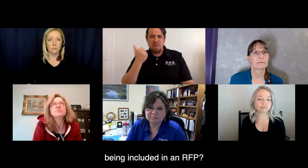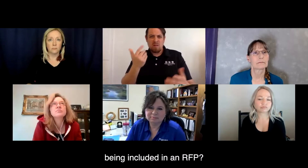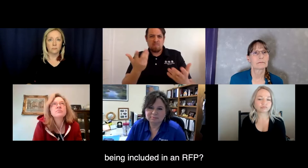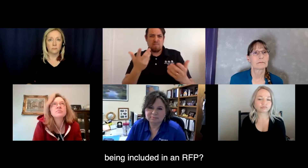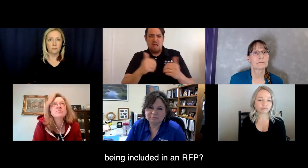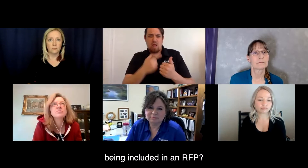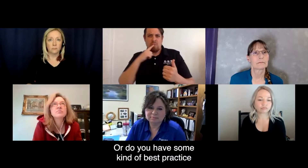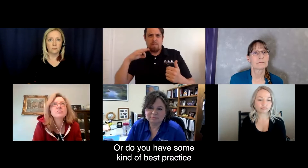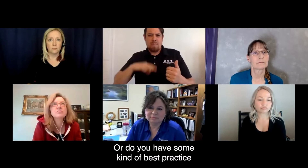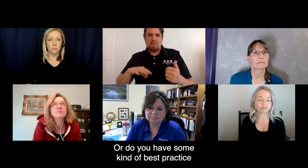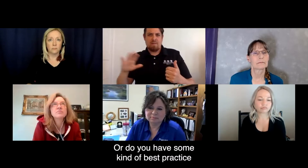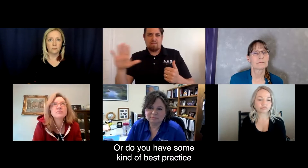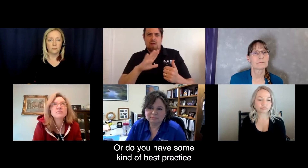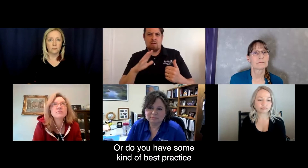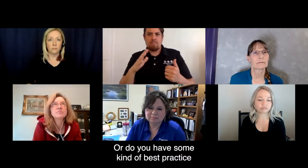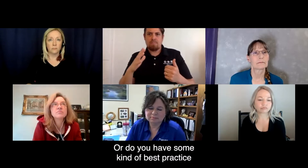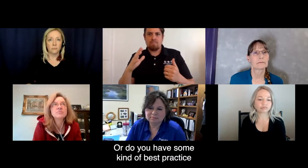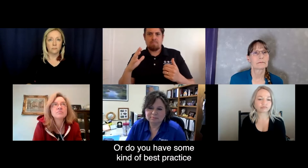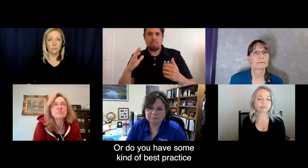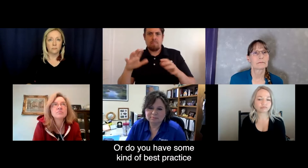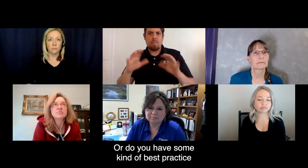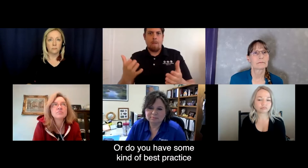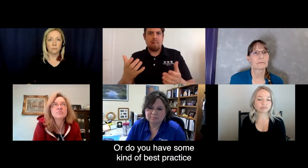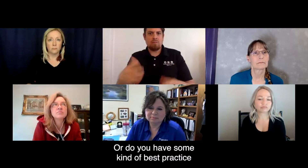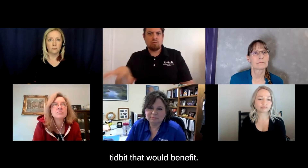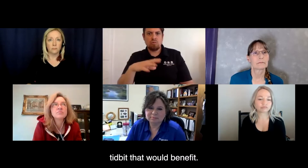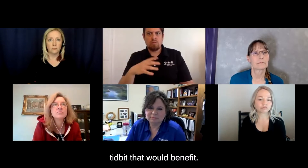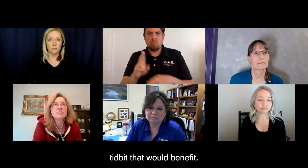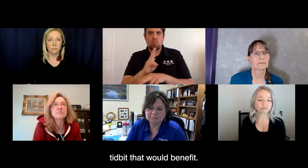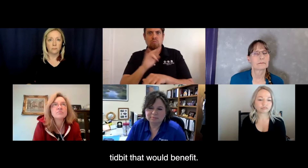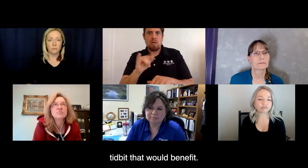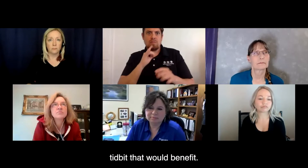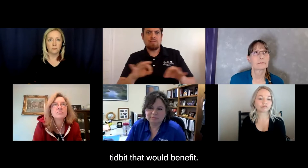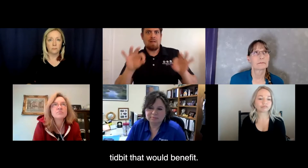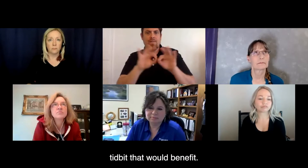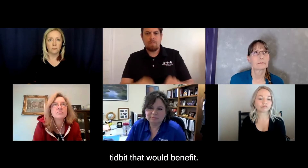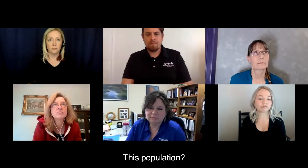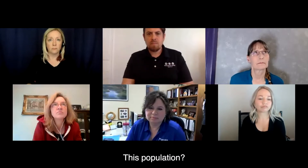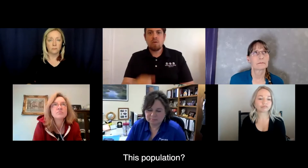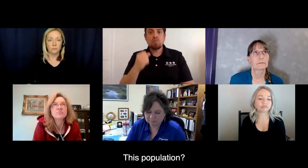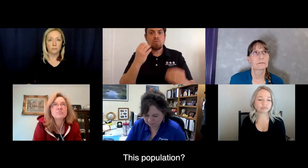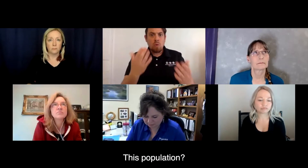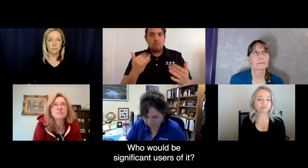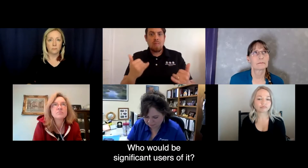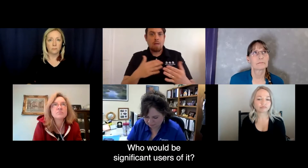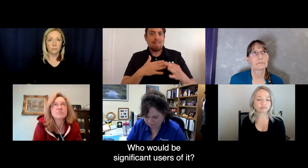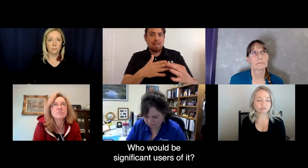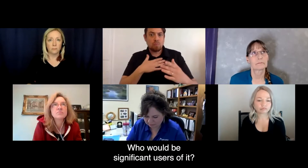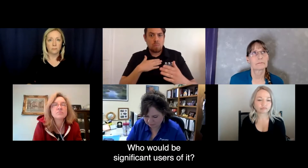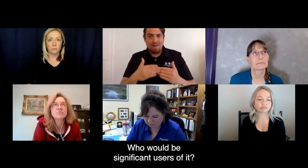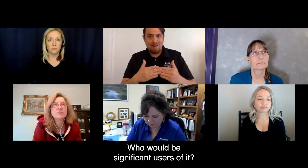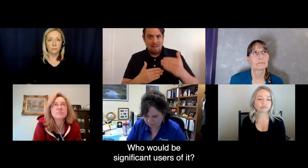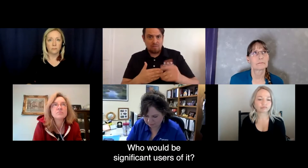in an RFP? Or do you have some kind of best practice tidbit that would benefit this population